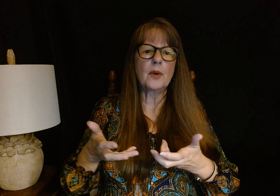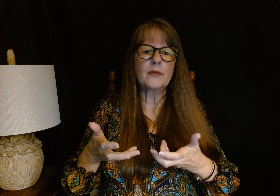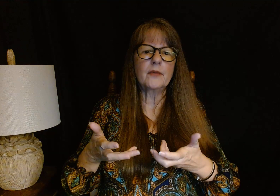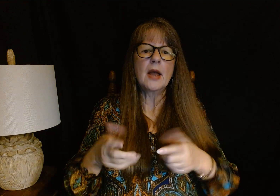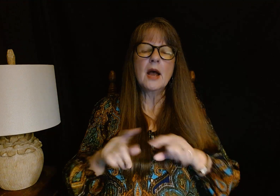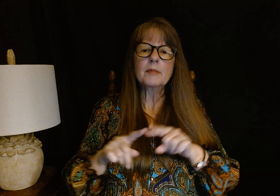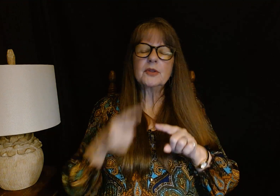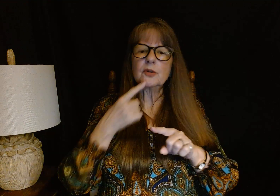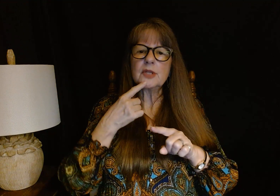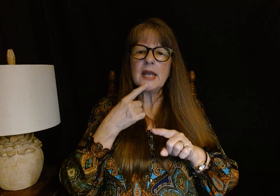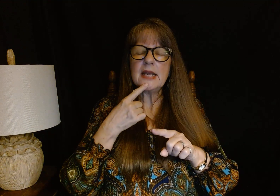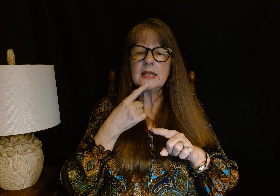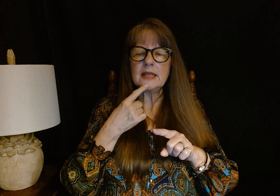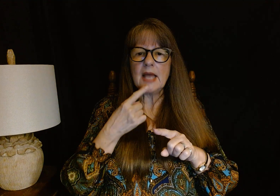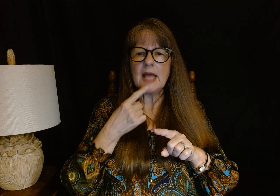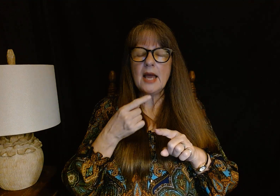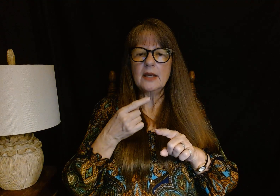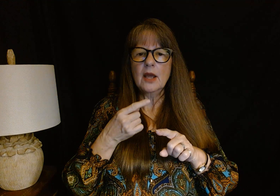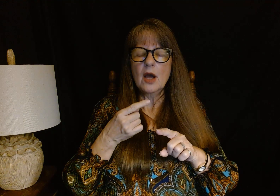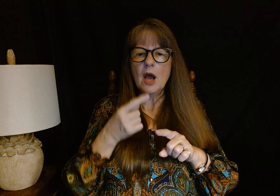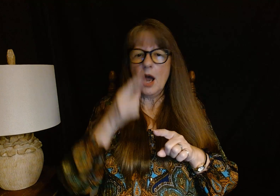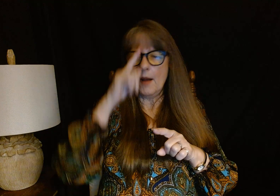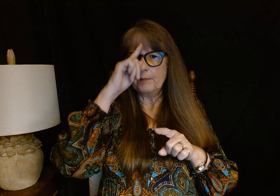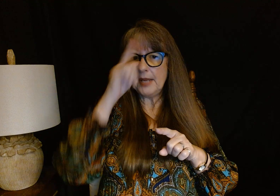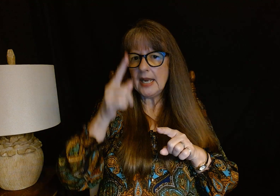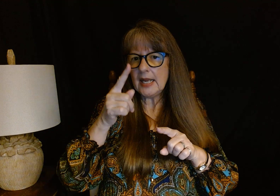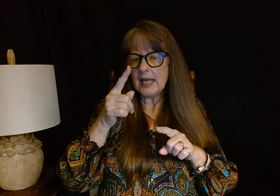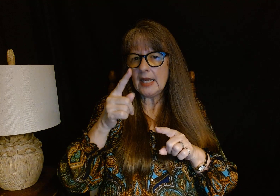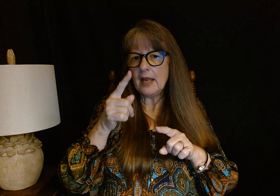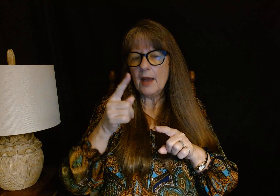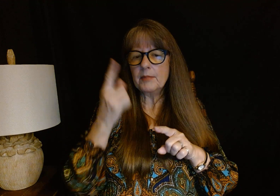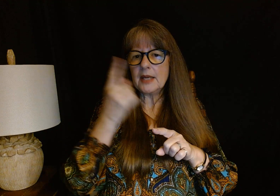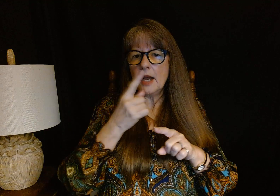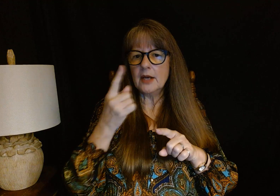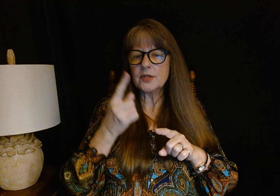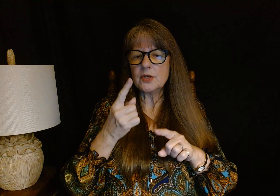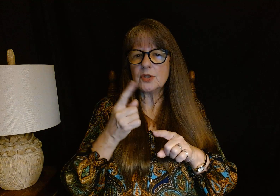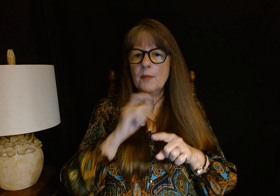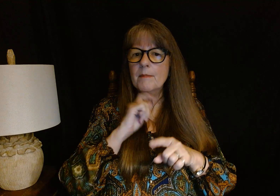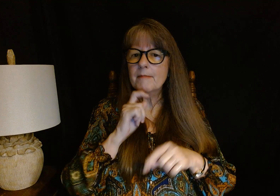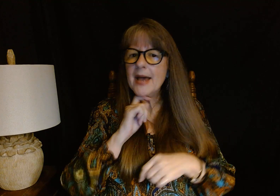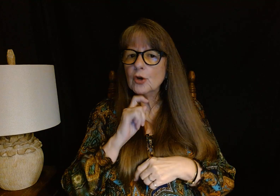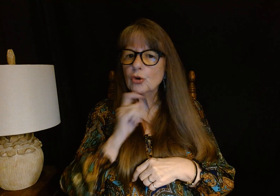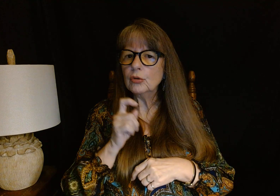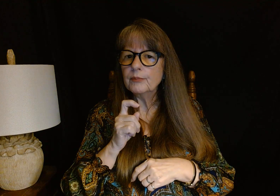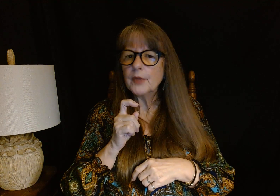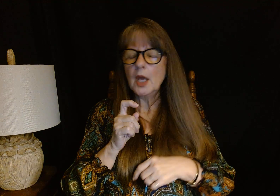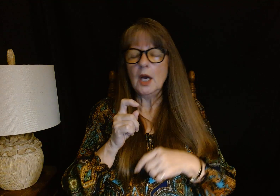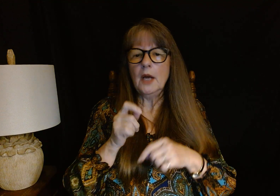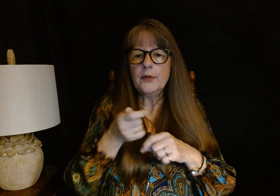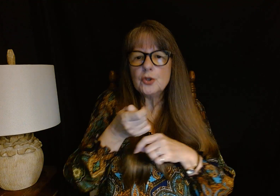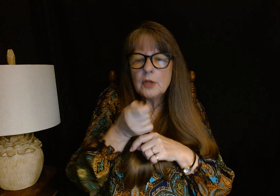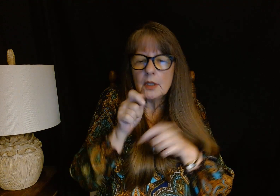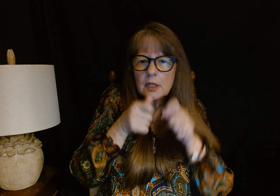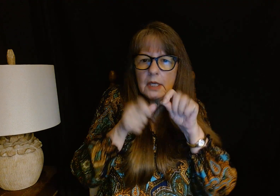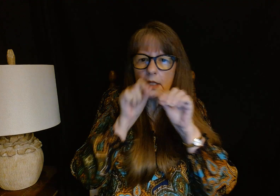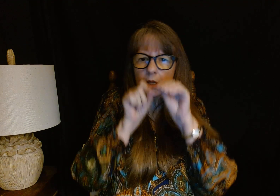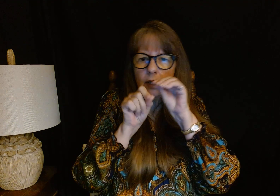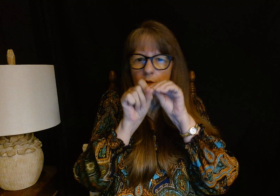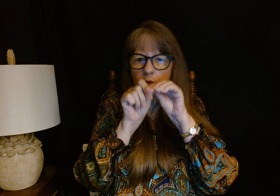whatever, but they're saying that penny, because it's metal, that you can get underneath